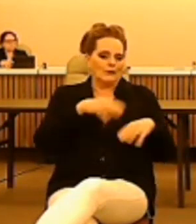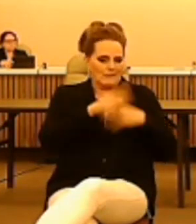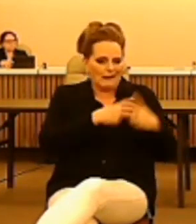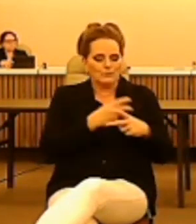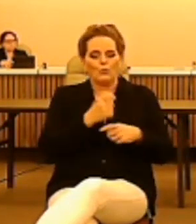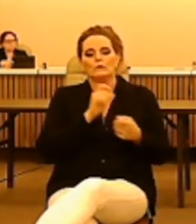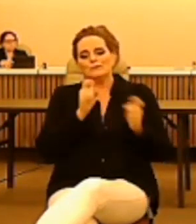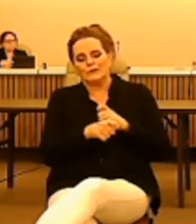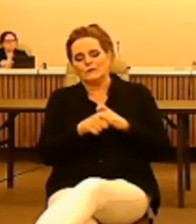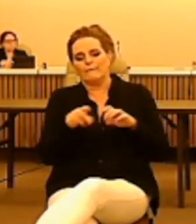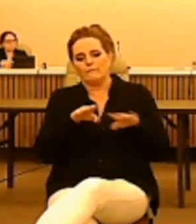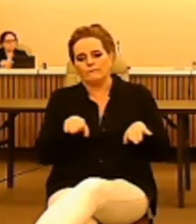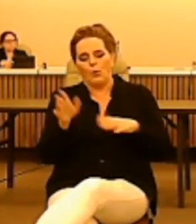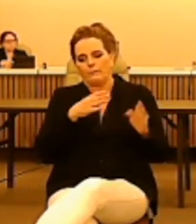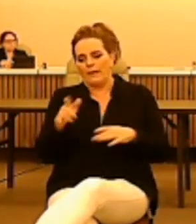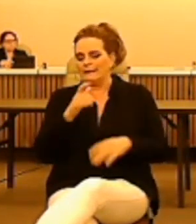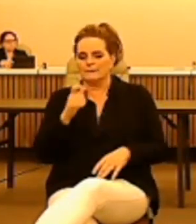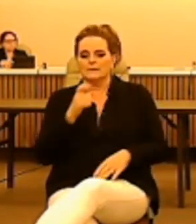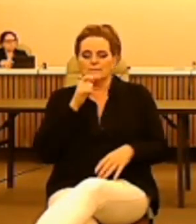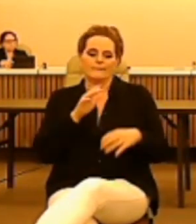plans sufficient that it doesn't create a